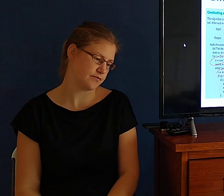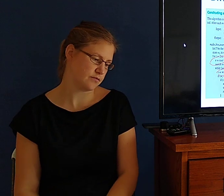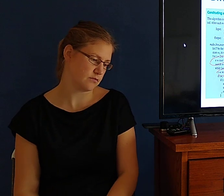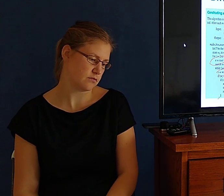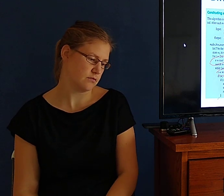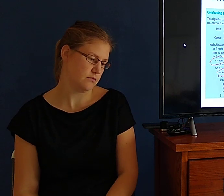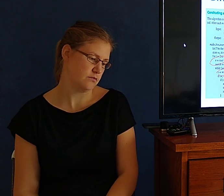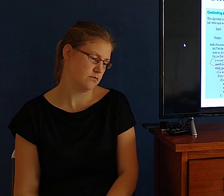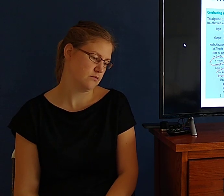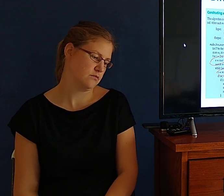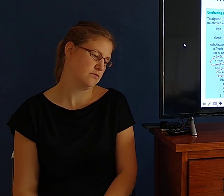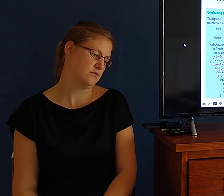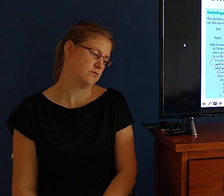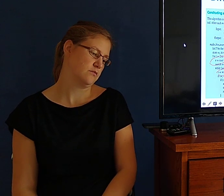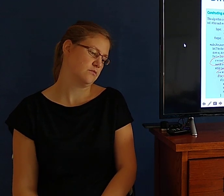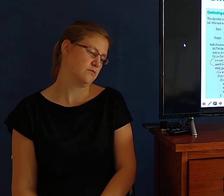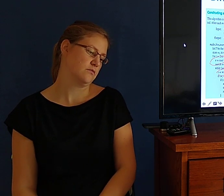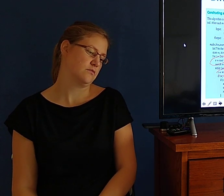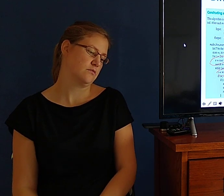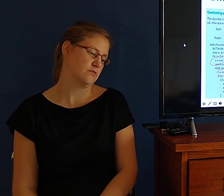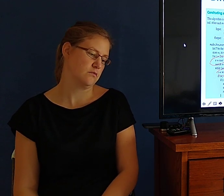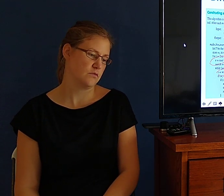discover that by having an example.